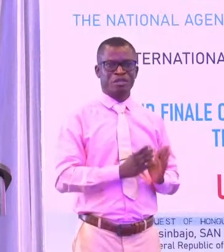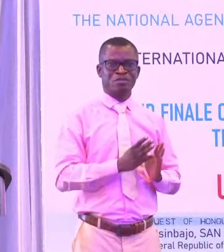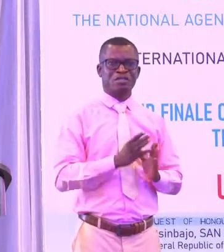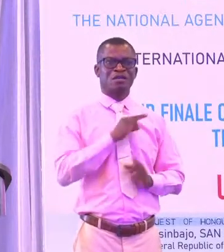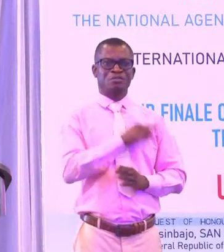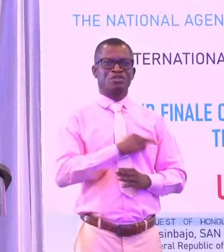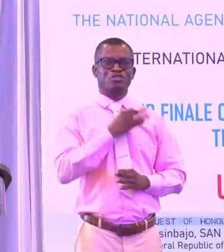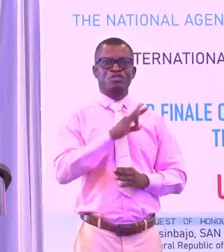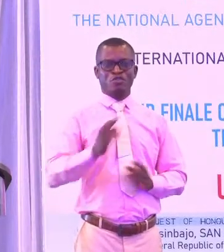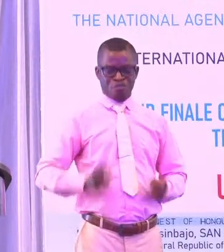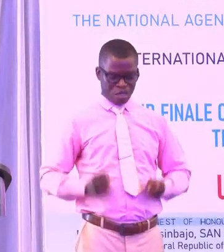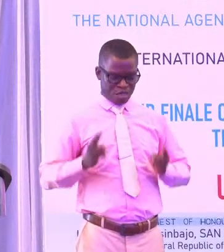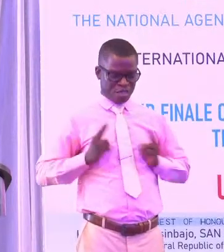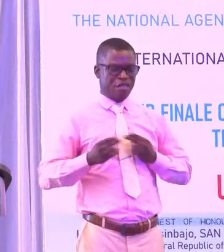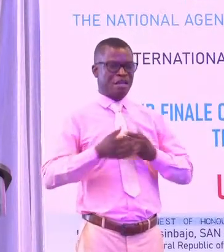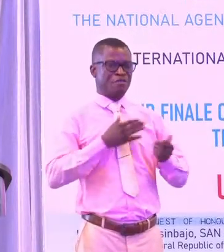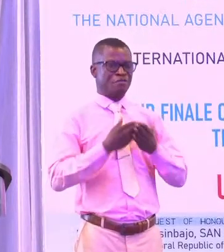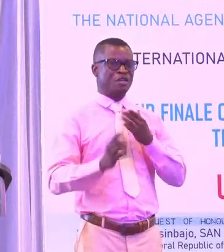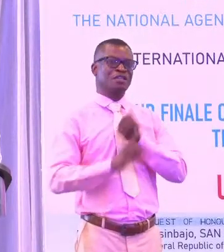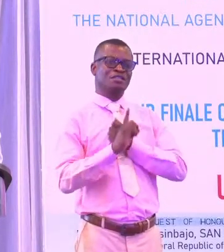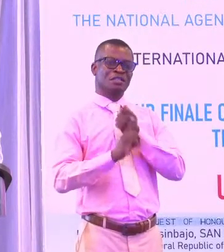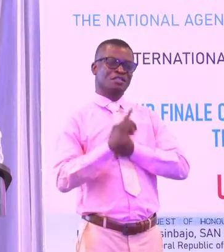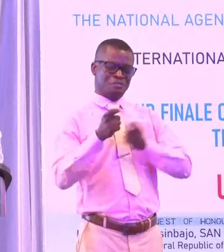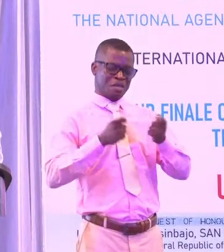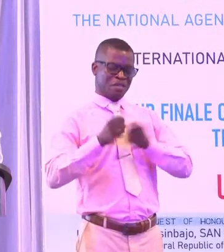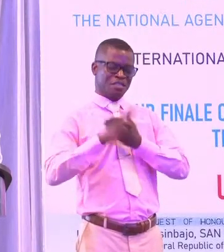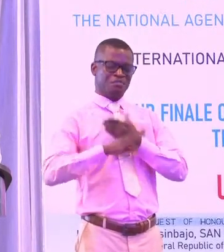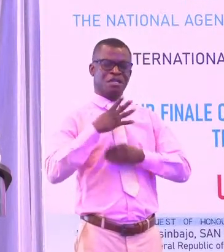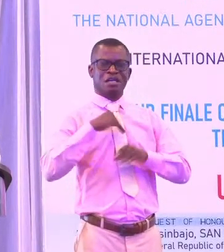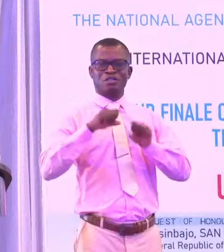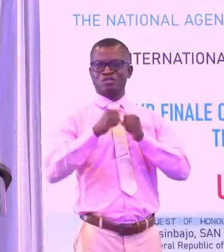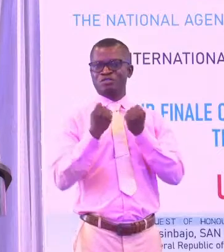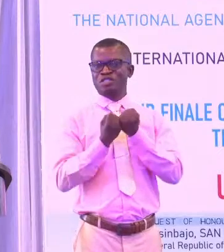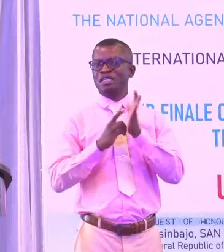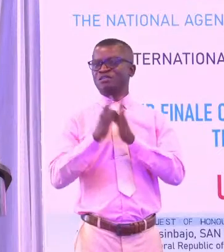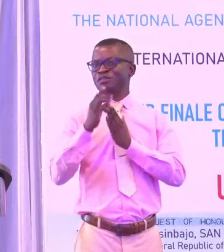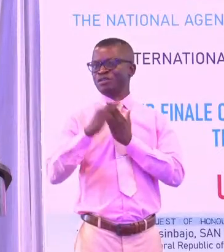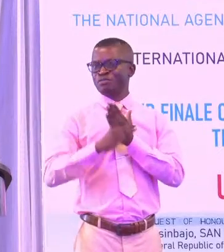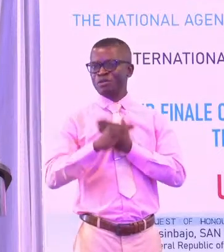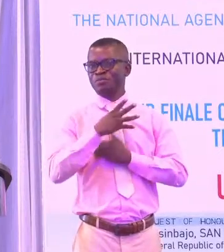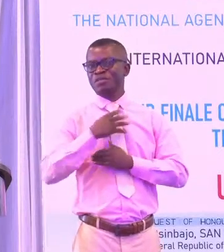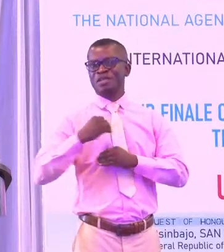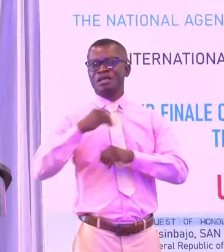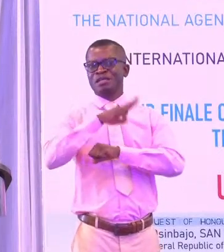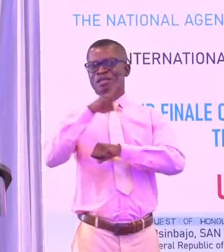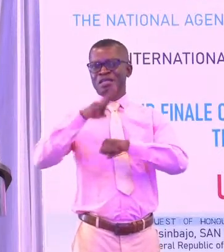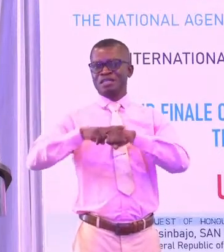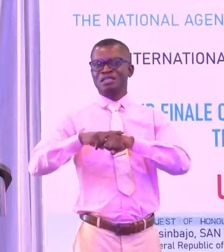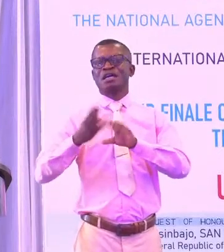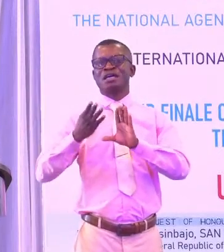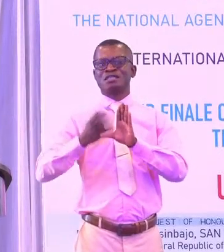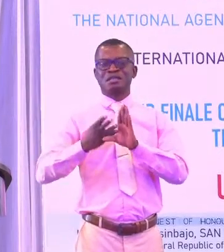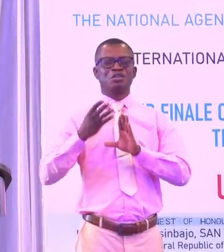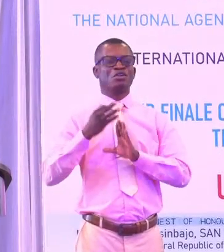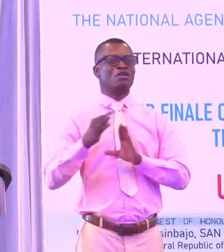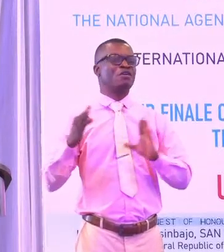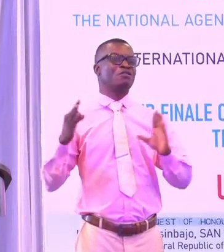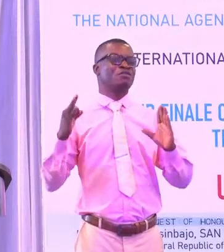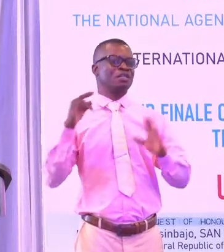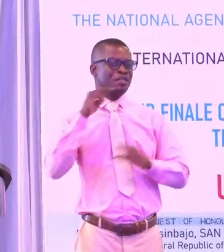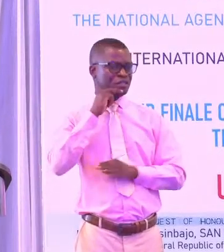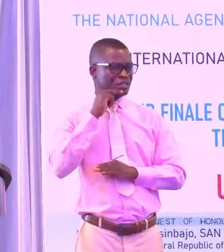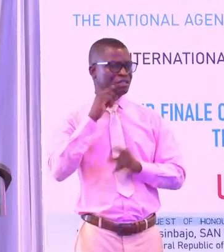of Humanitarian Affairs, Disaster Management and Social Development, and the National Assembly of Nigeria